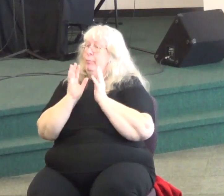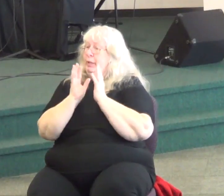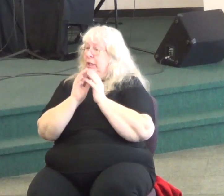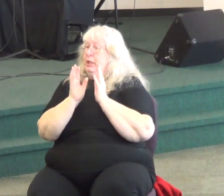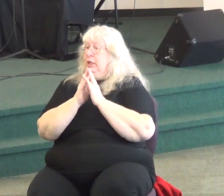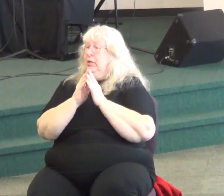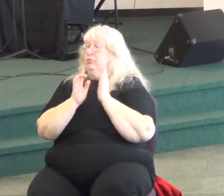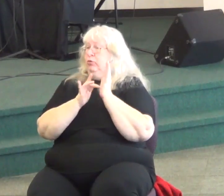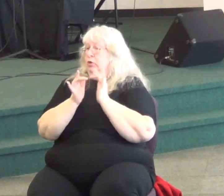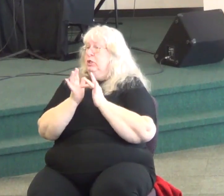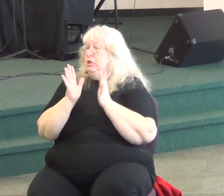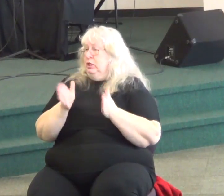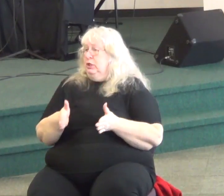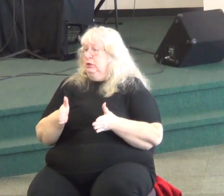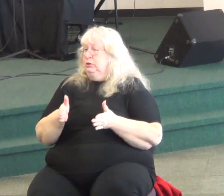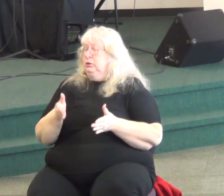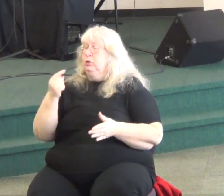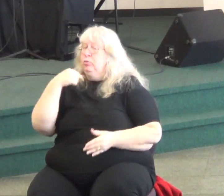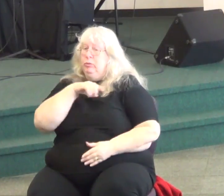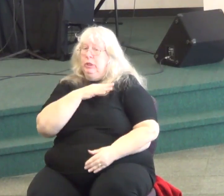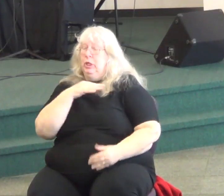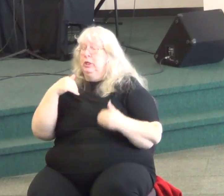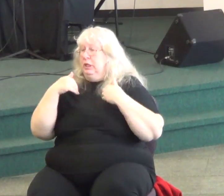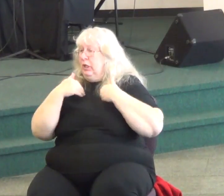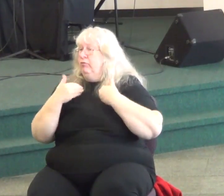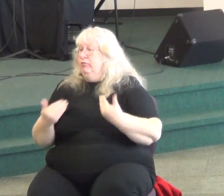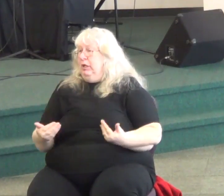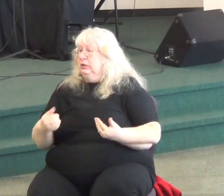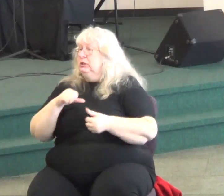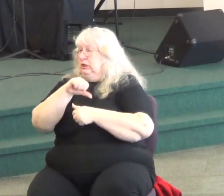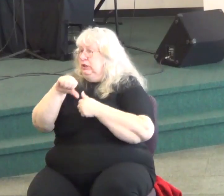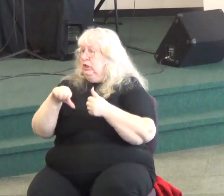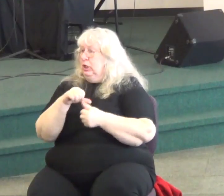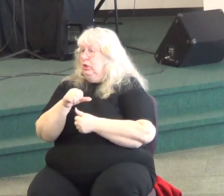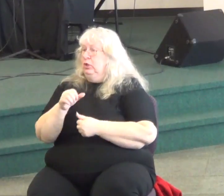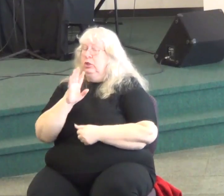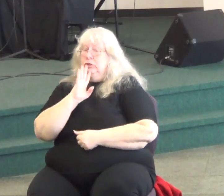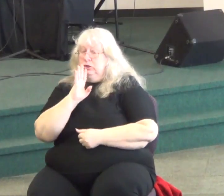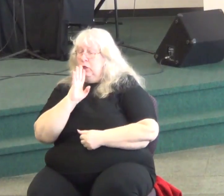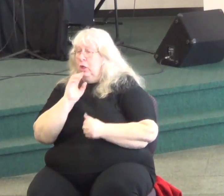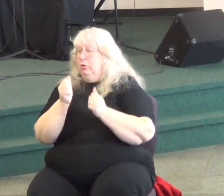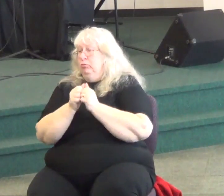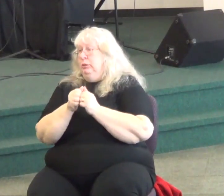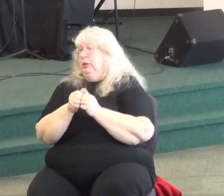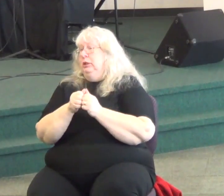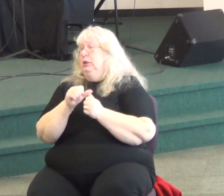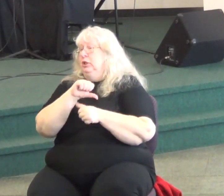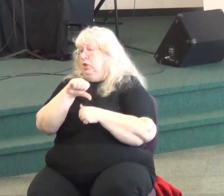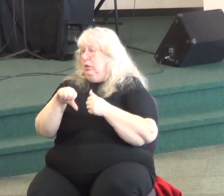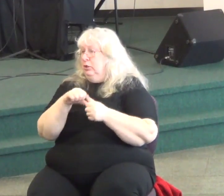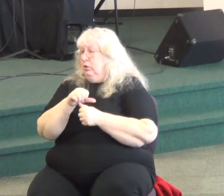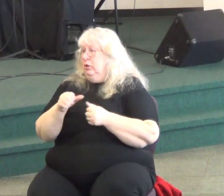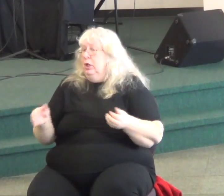to confess one to another, and to build each other up. That's our